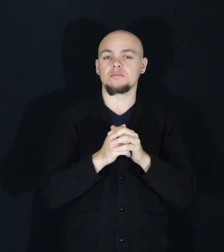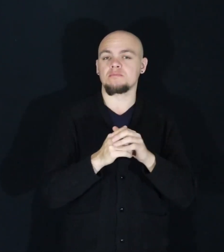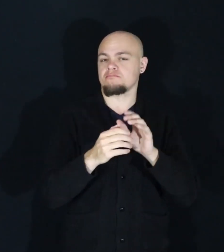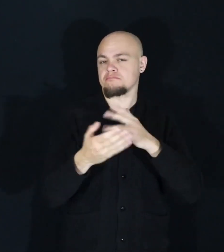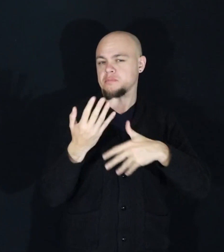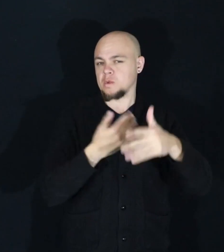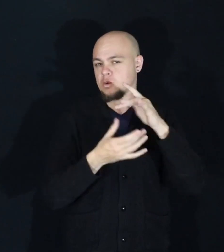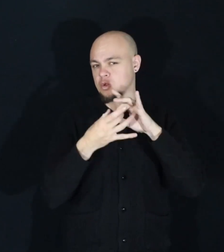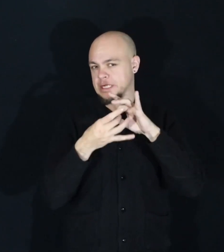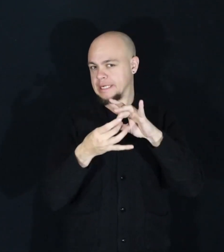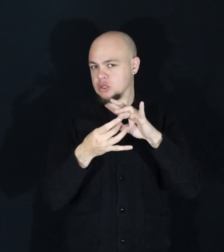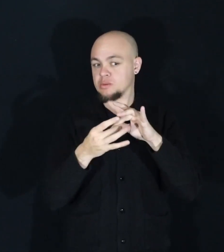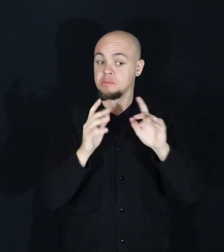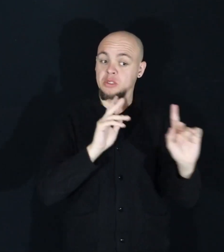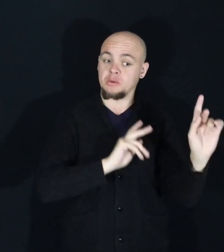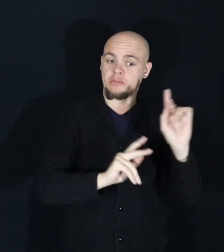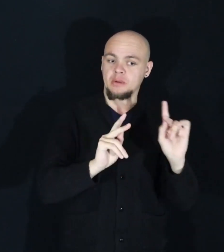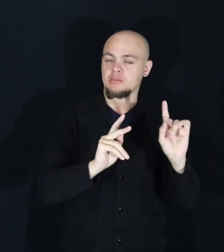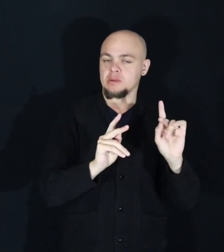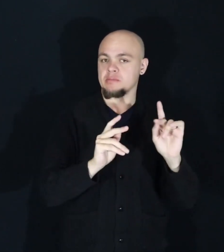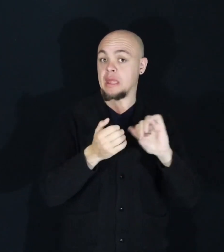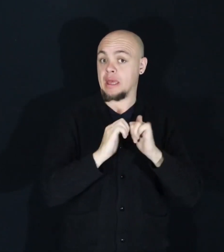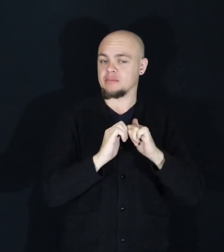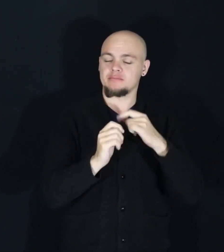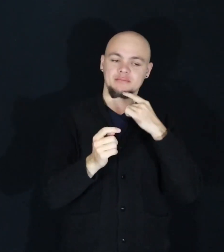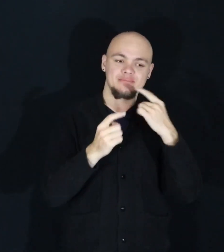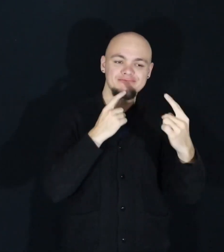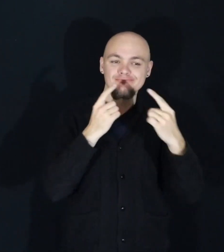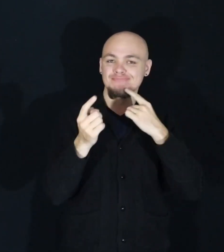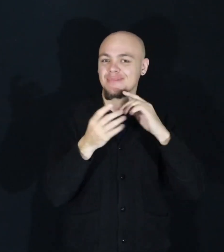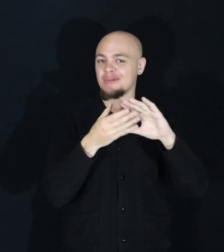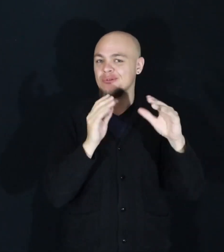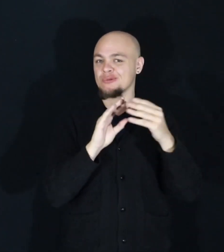between people through retelling these stories.